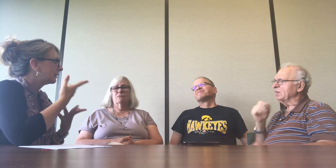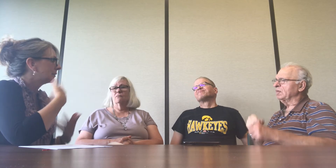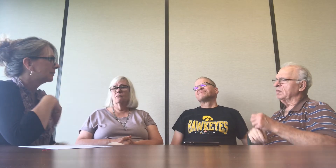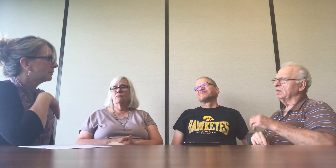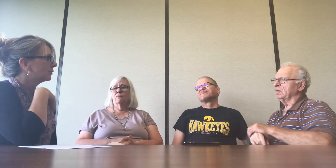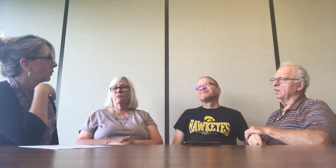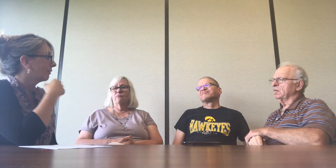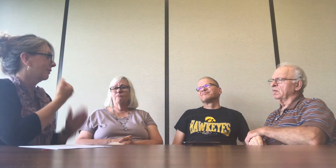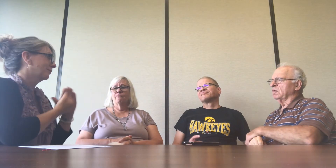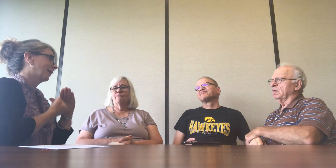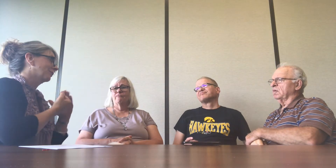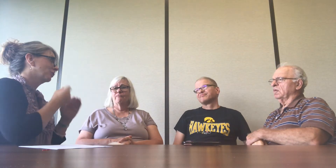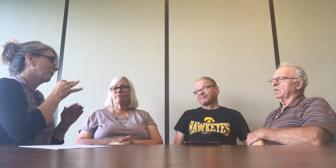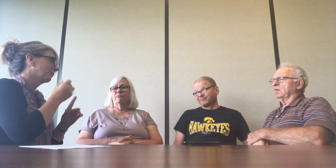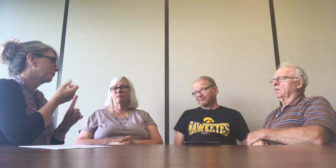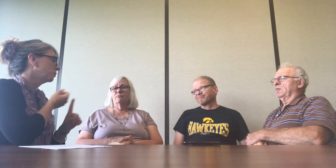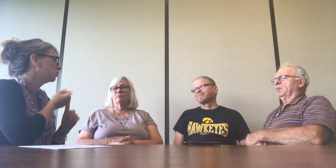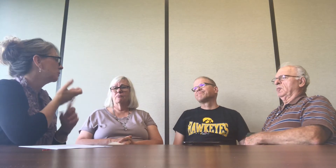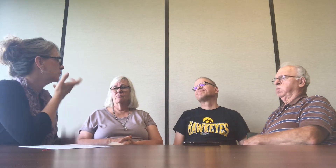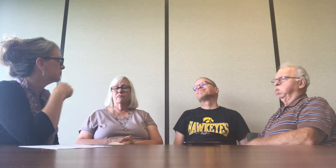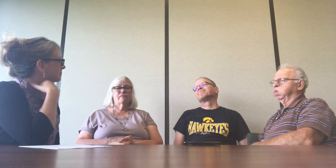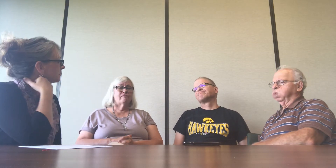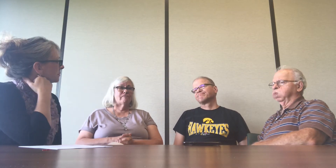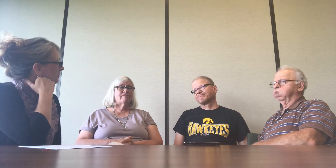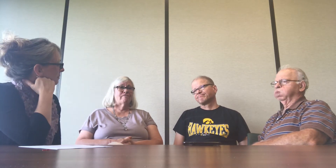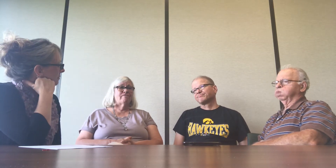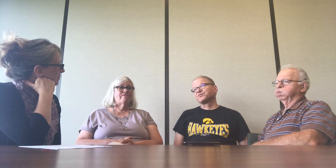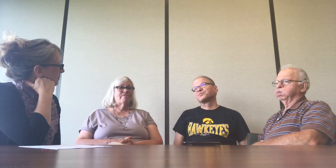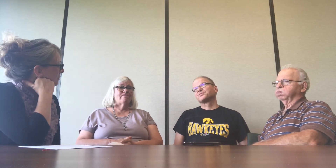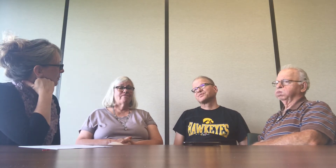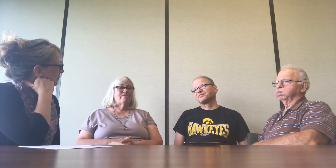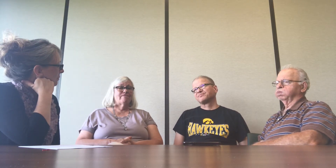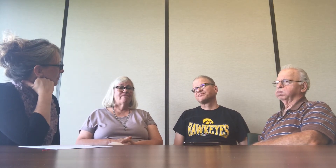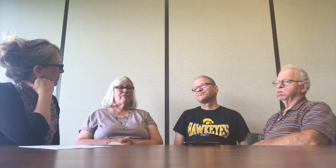tough. Money also, especially if there is financial abuse going on.